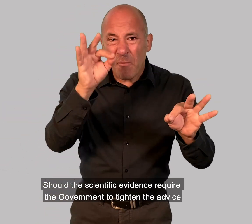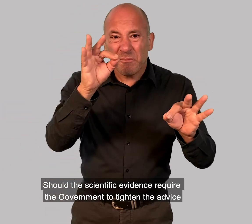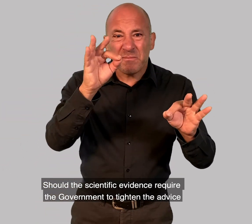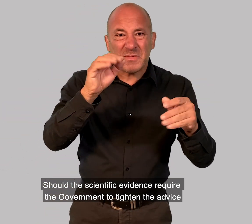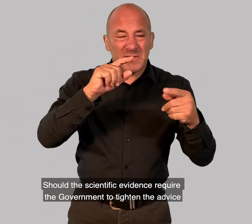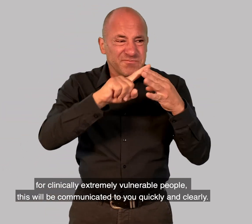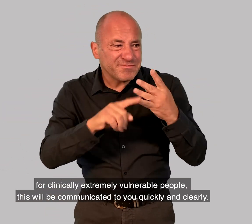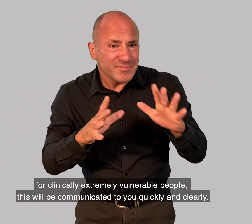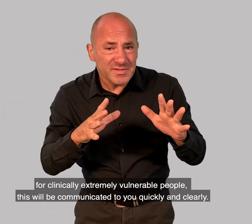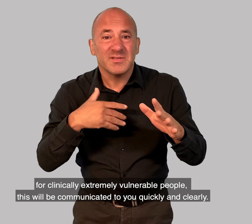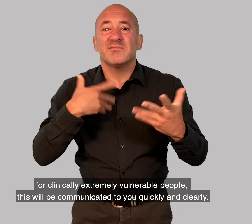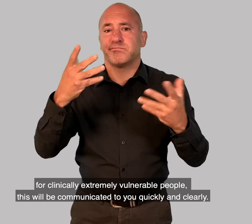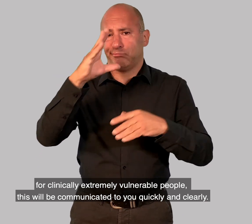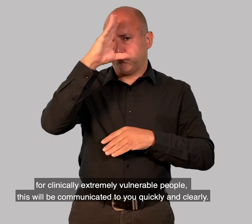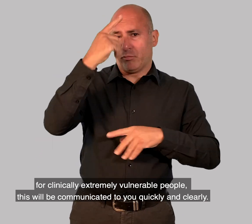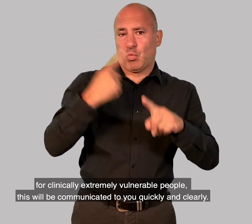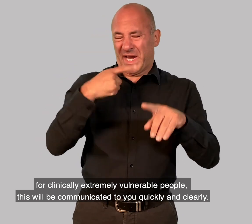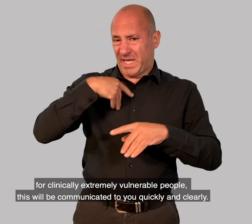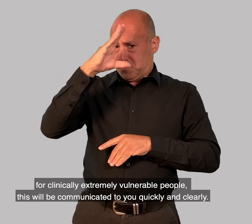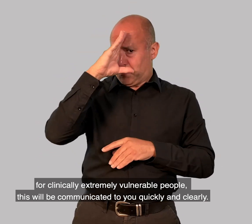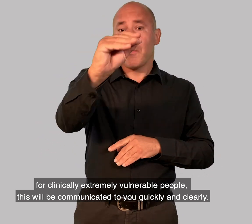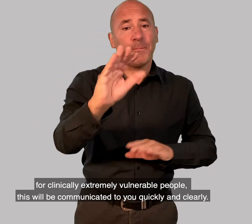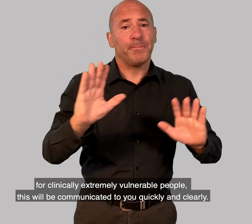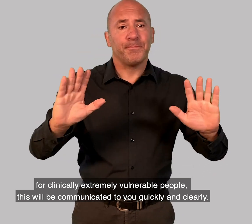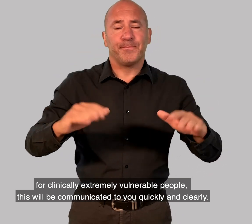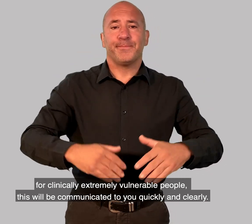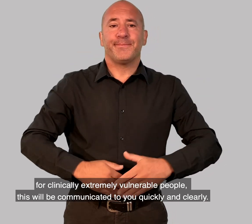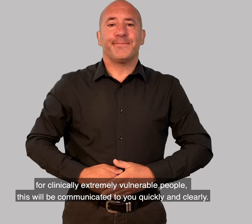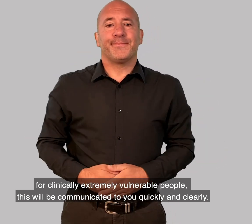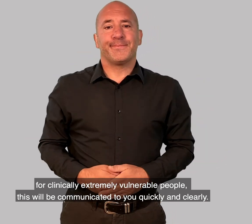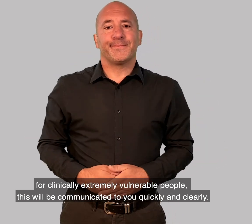people, this will be communicated to you quickly and clearly.